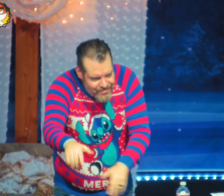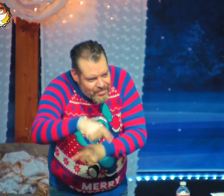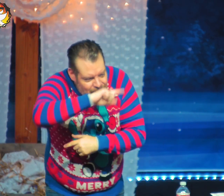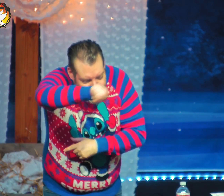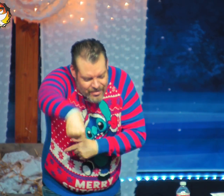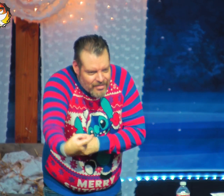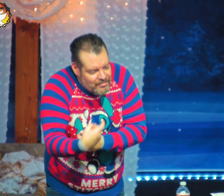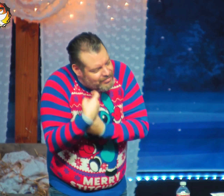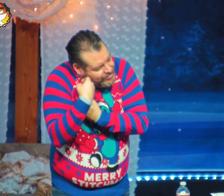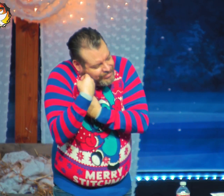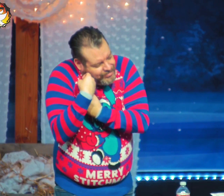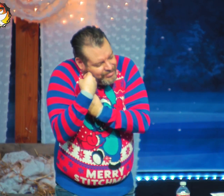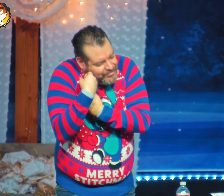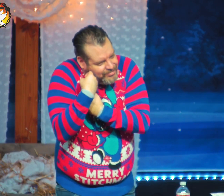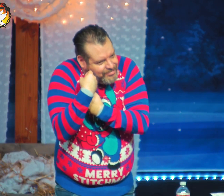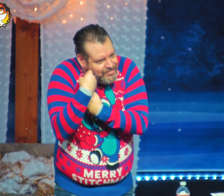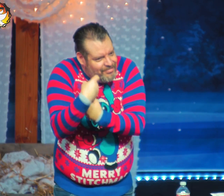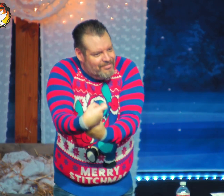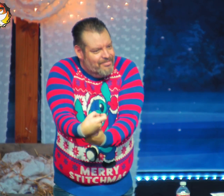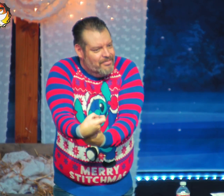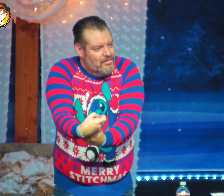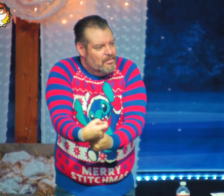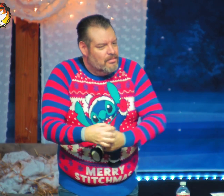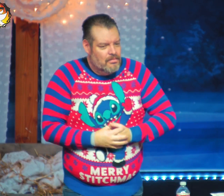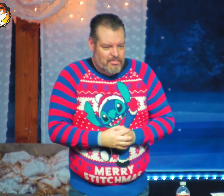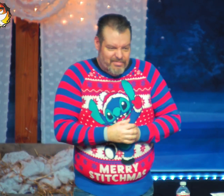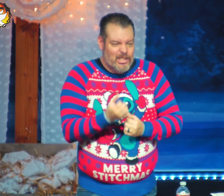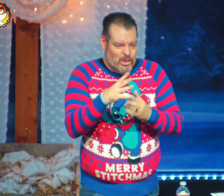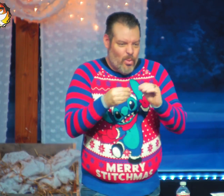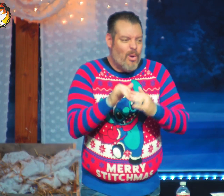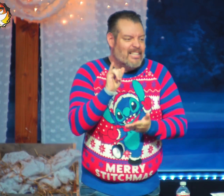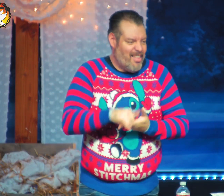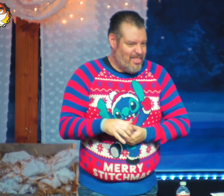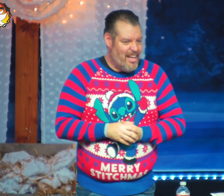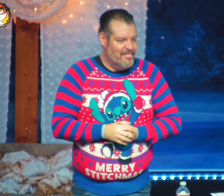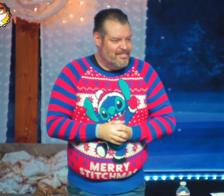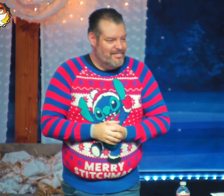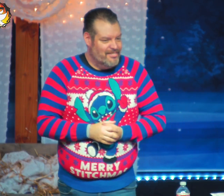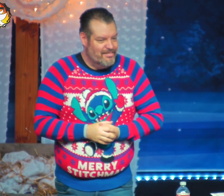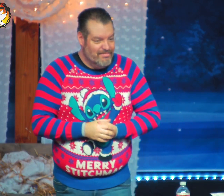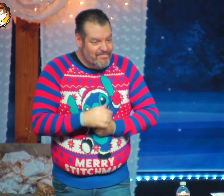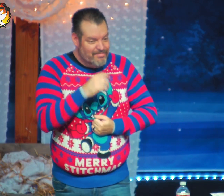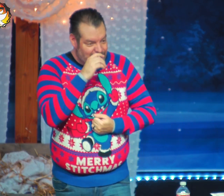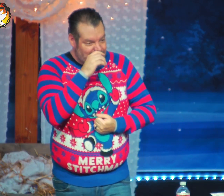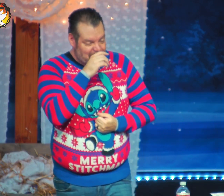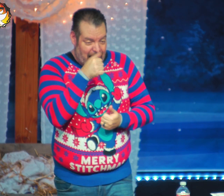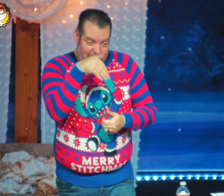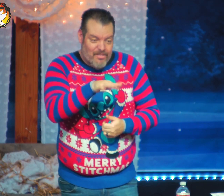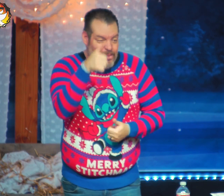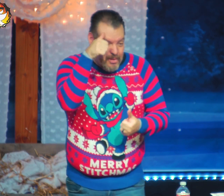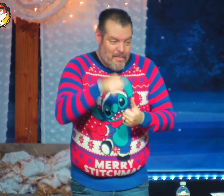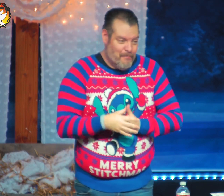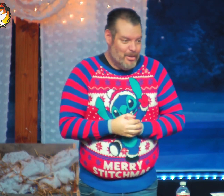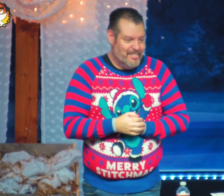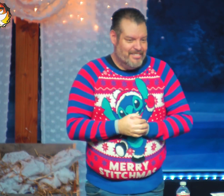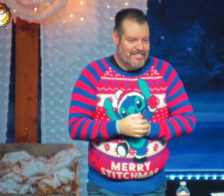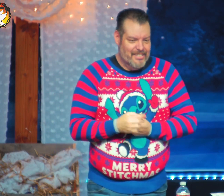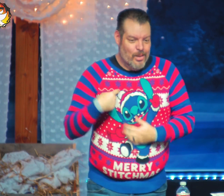know, and deals with it and then goes away for many years and then they're reunited at the safari. Is that the elephant that I saved?